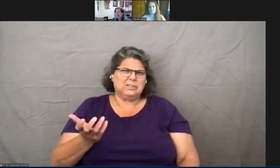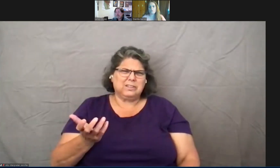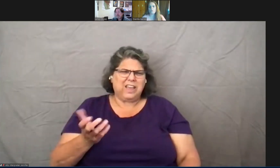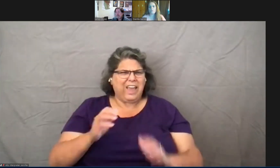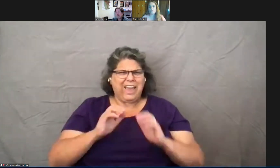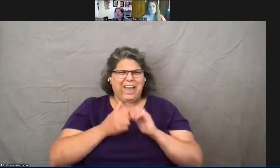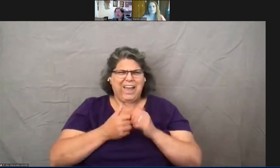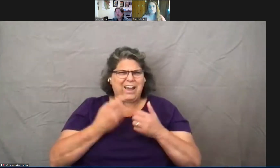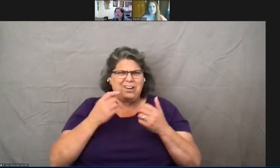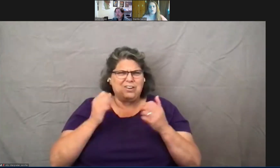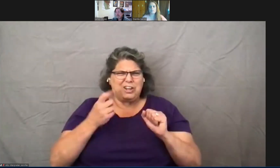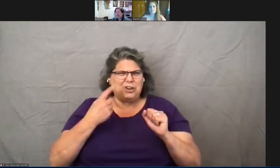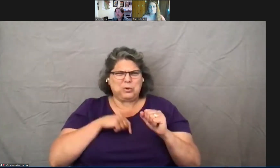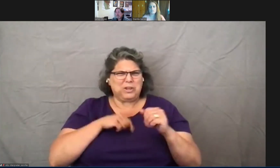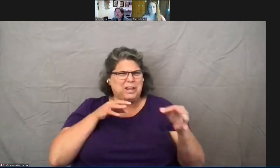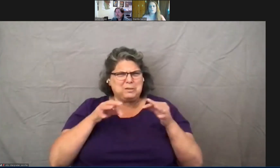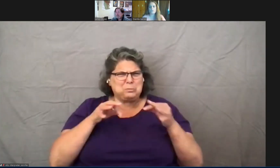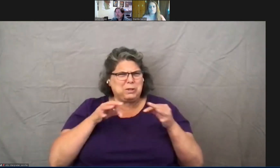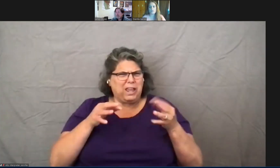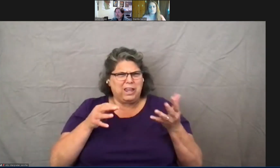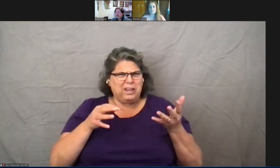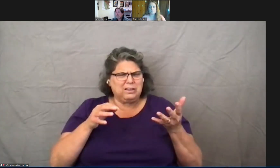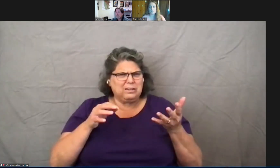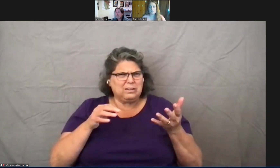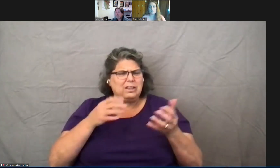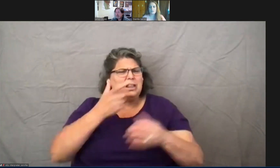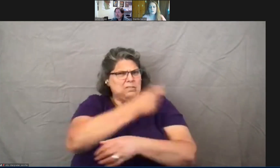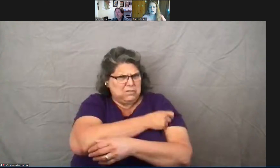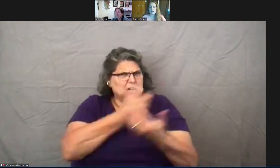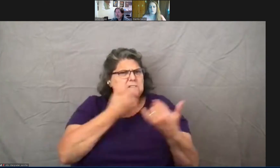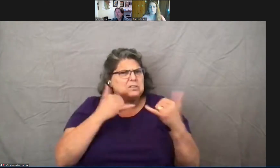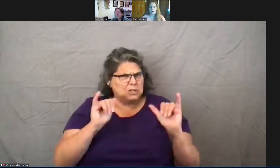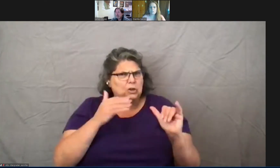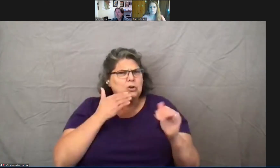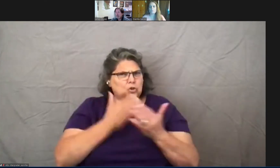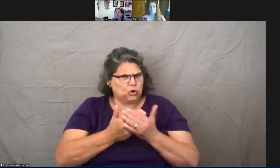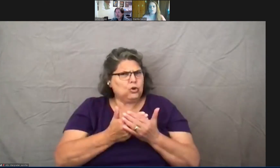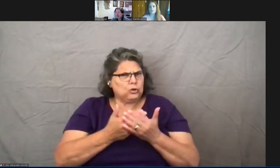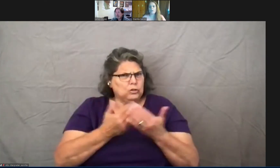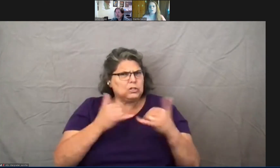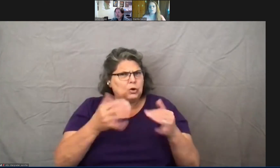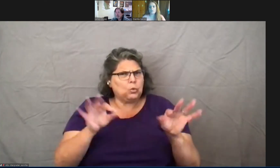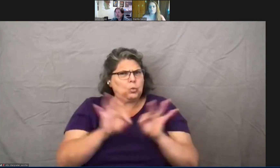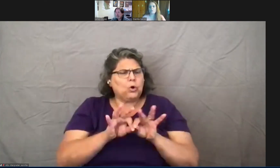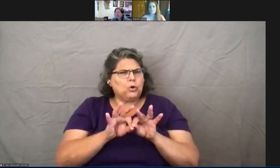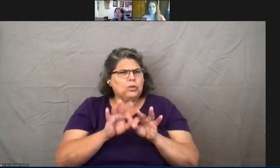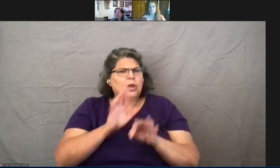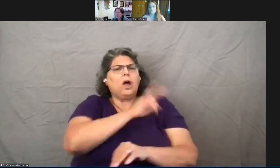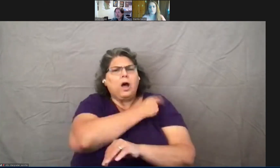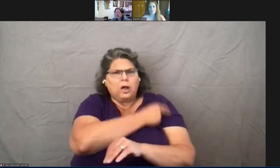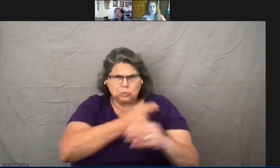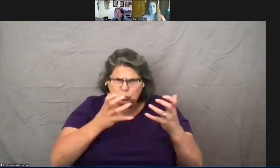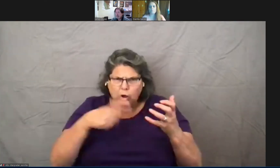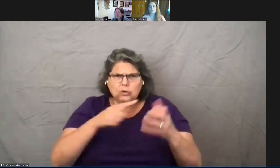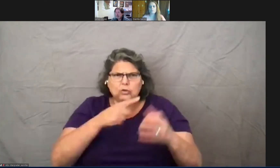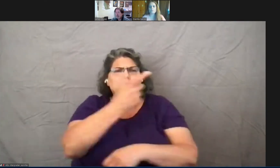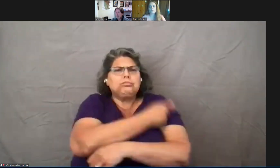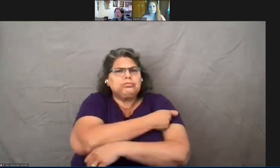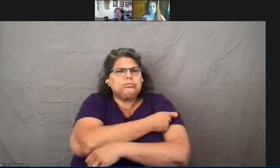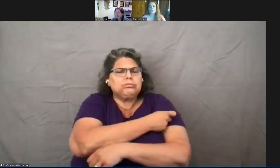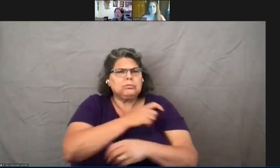tell people that this vaccine is still a good vaccine to get? The hospitals want you to get it. The numbers are going